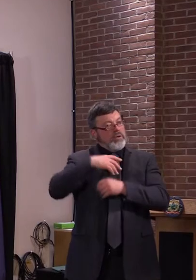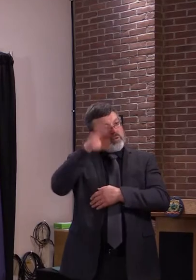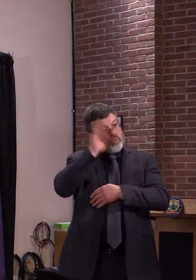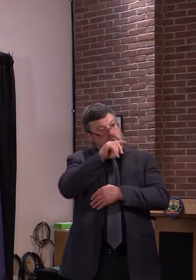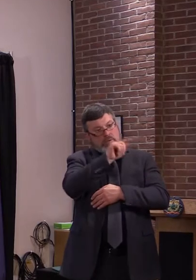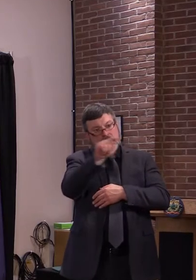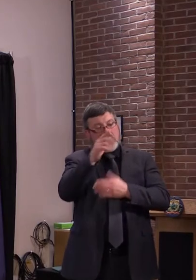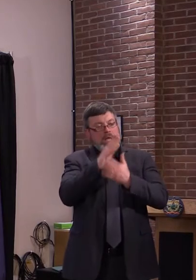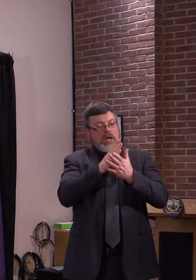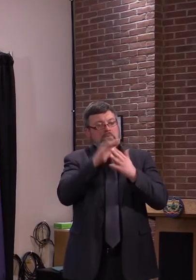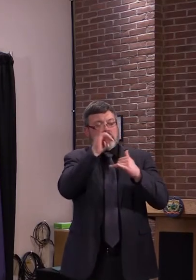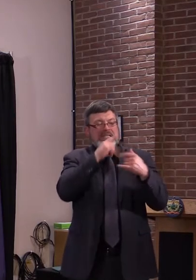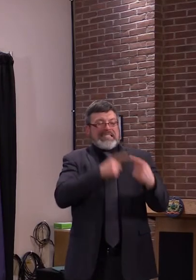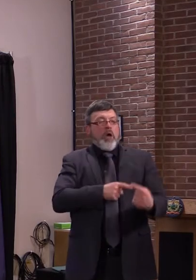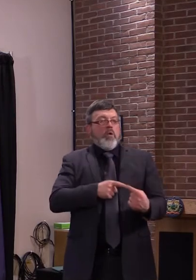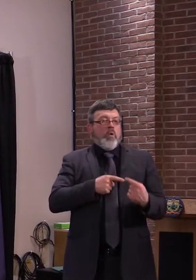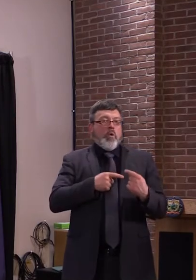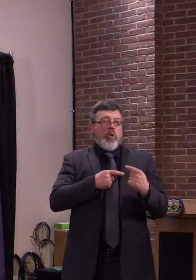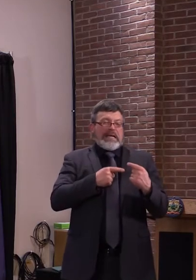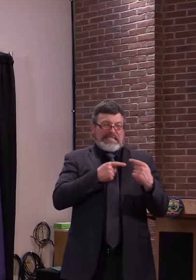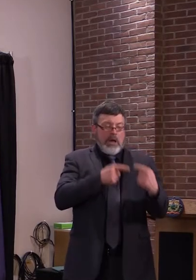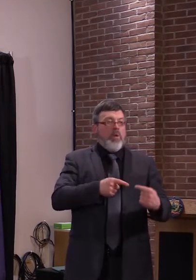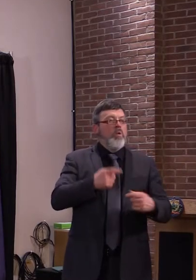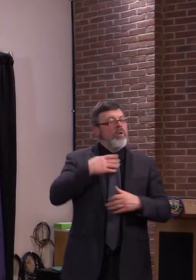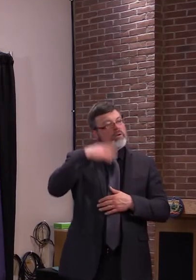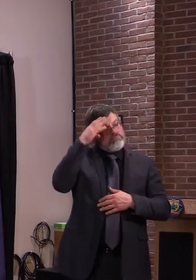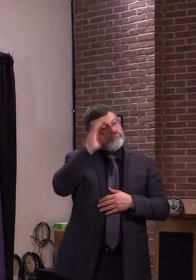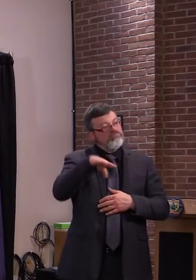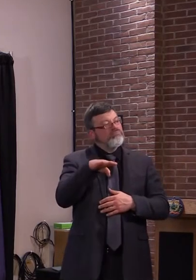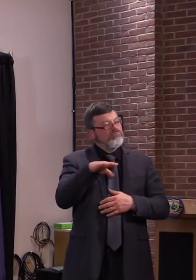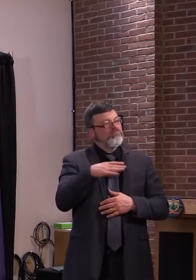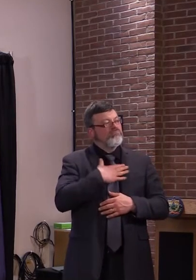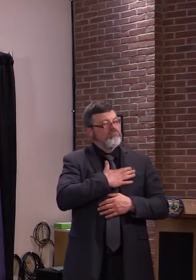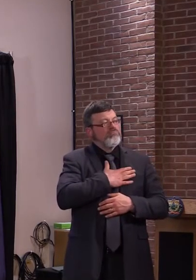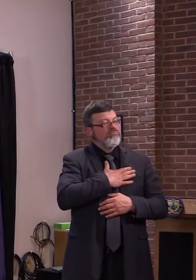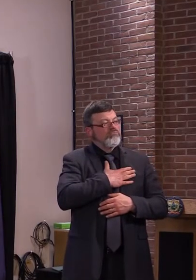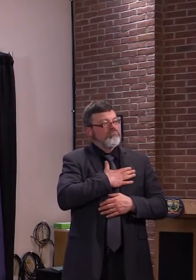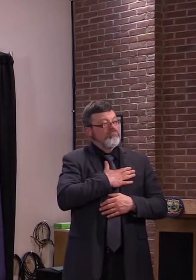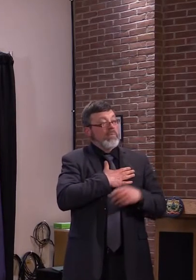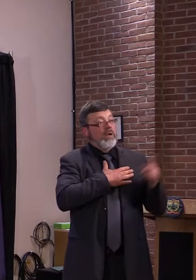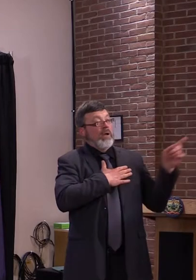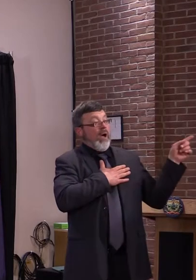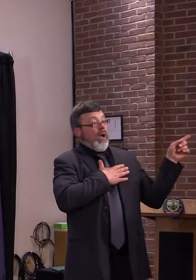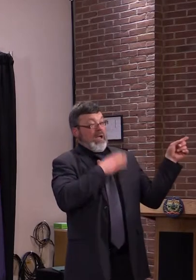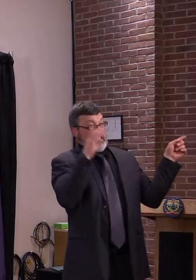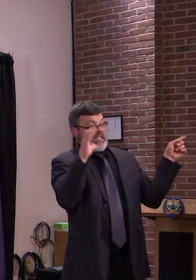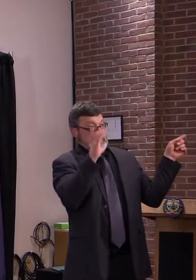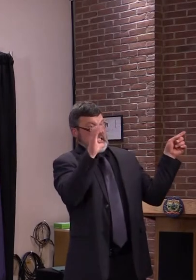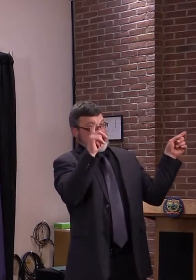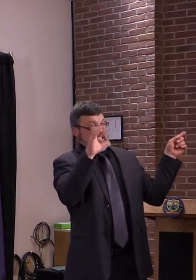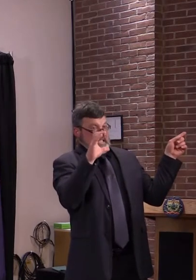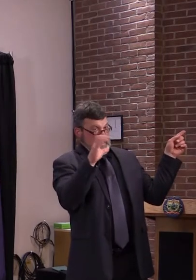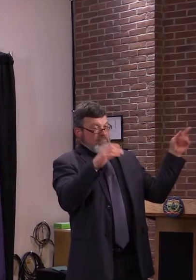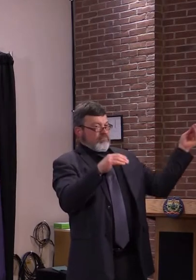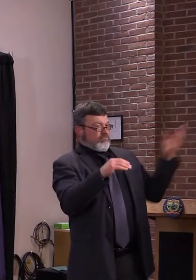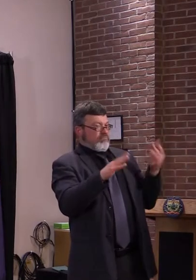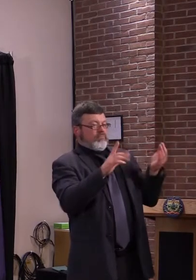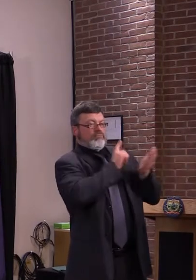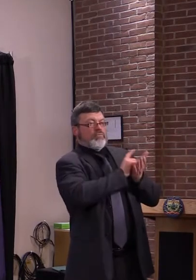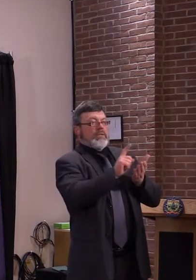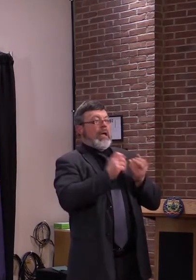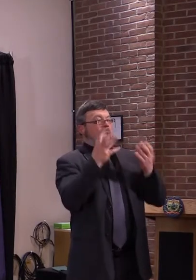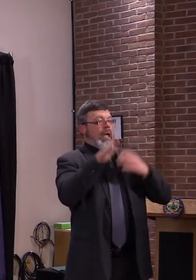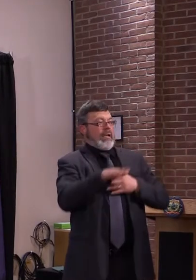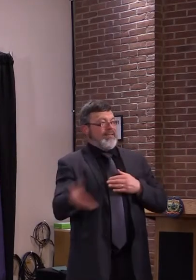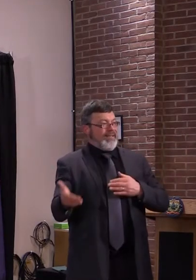new study from the CDC's Morbidity and Mortality Weekly Report, we see yet another example of the